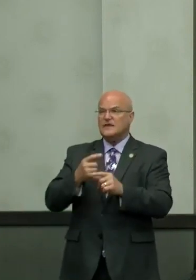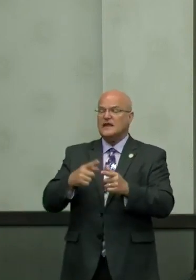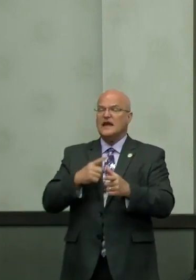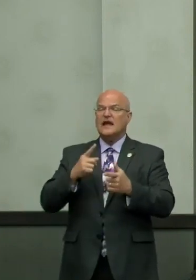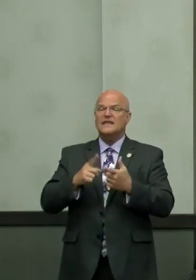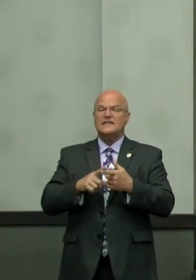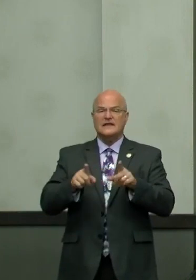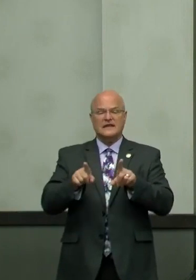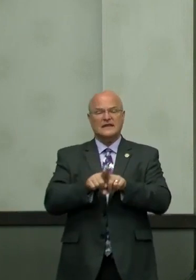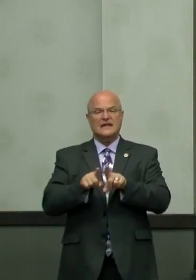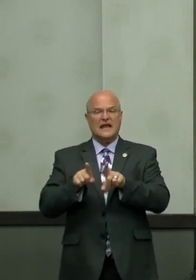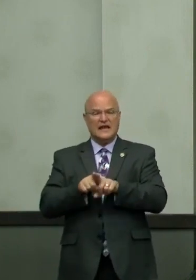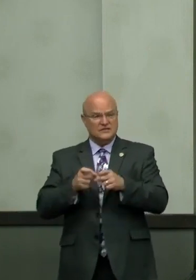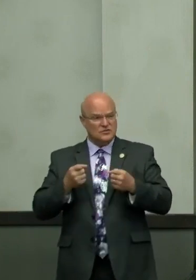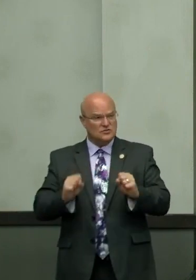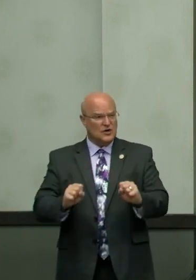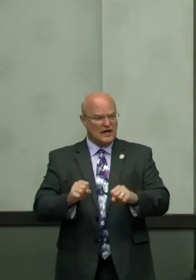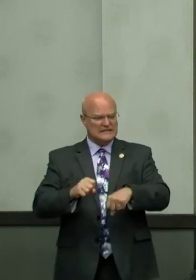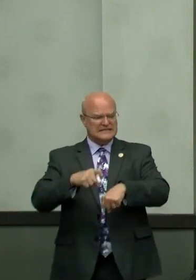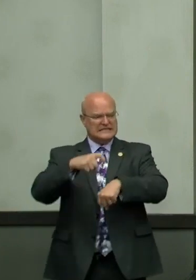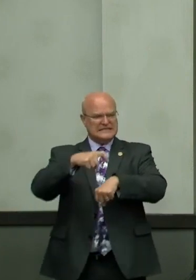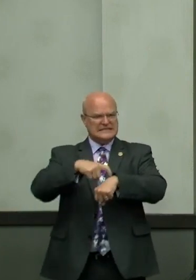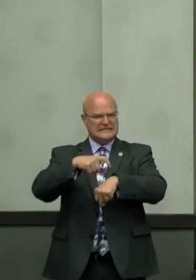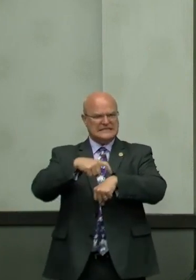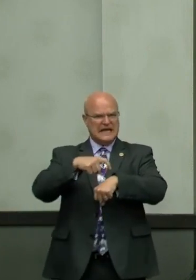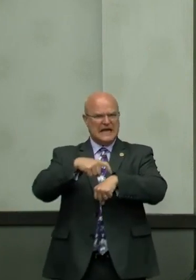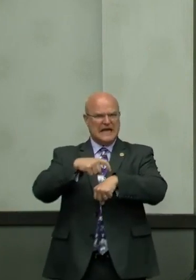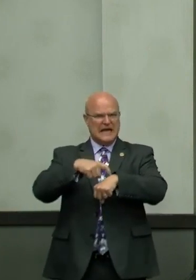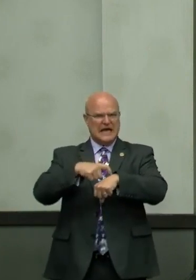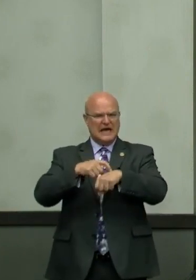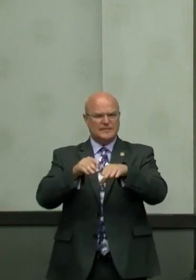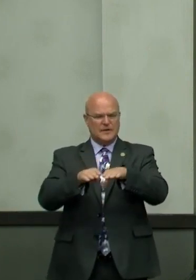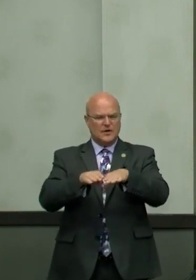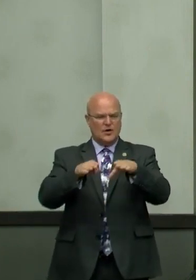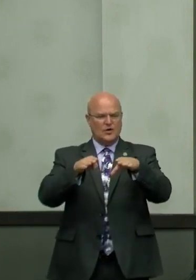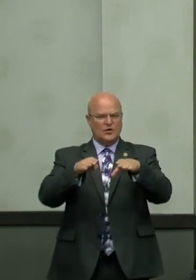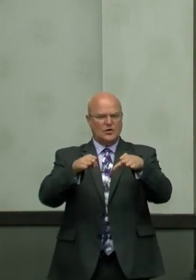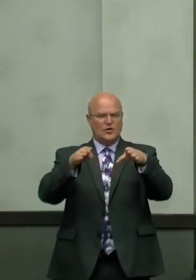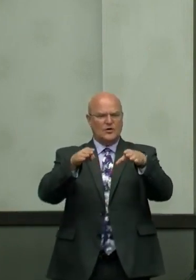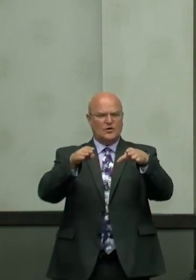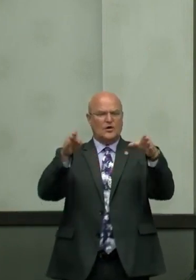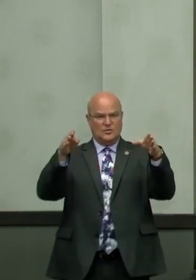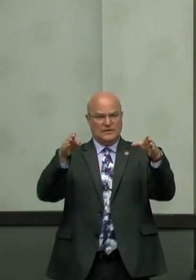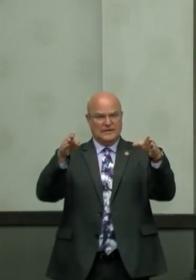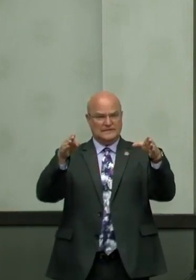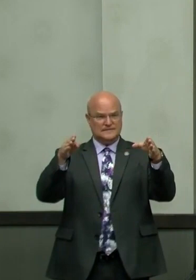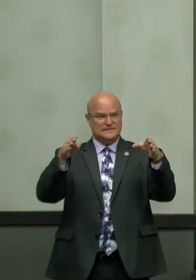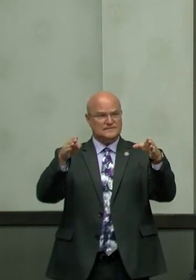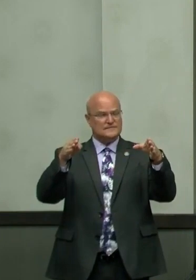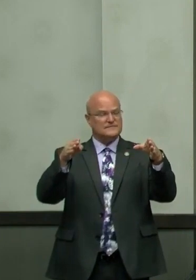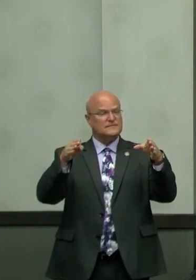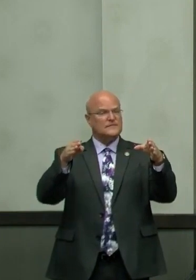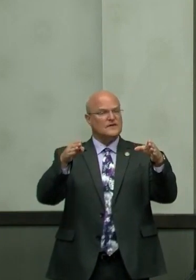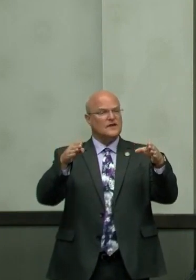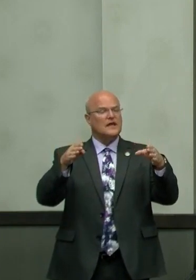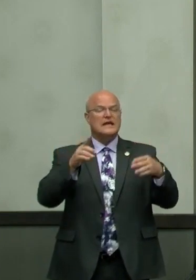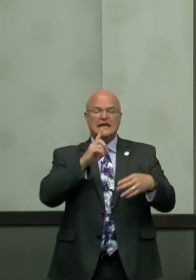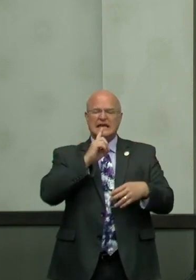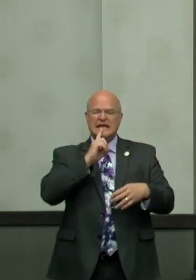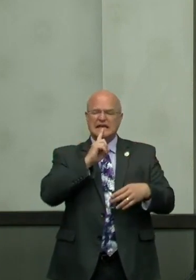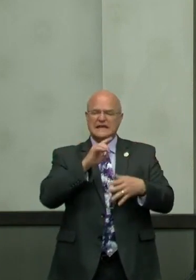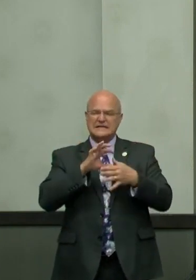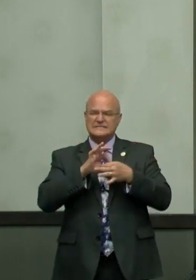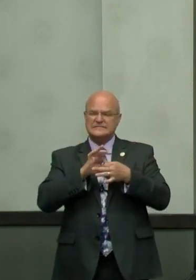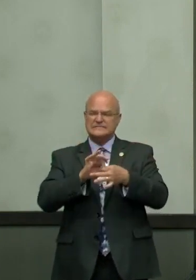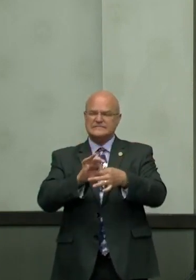then, as you're trying to time the loosening up and the lifting of restrictions, it does